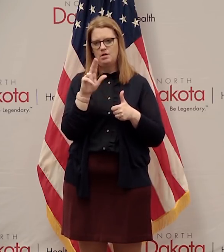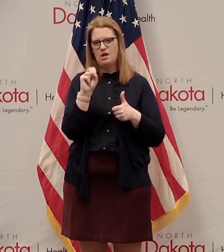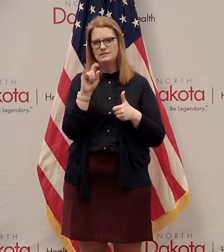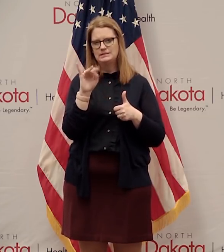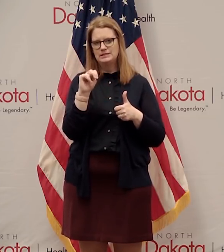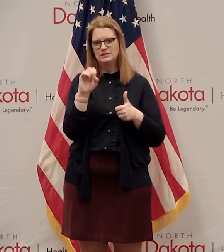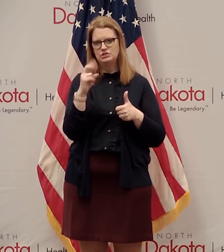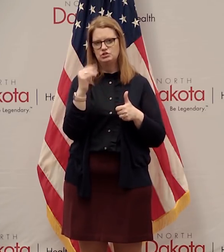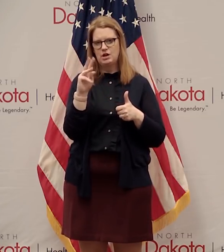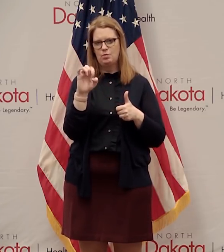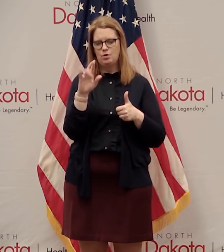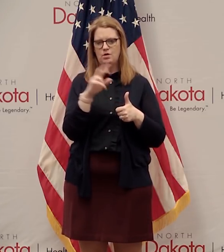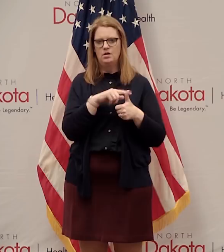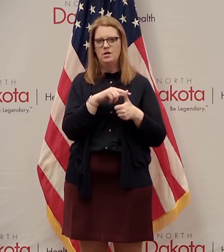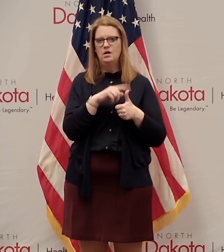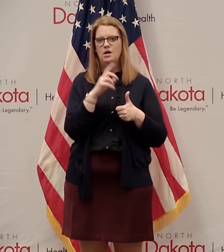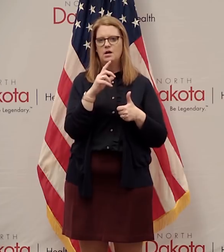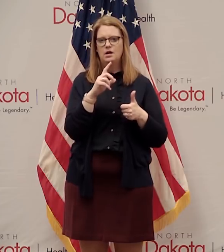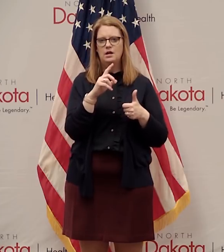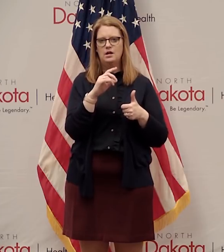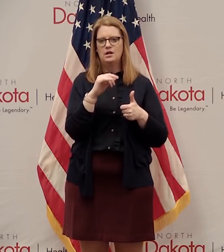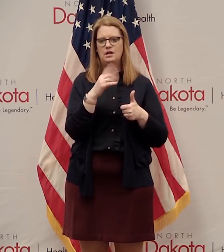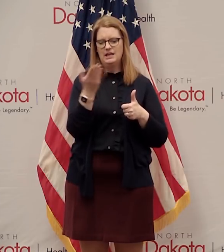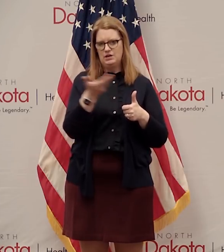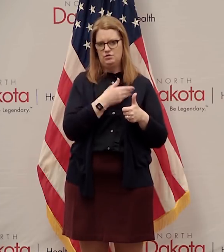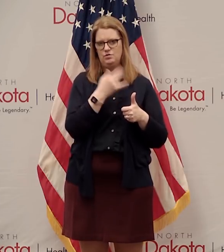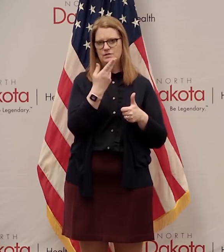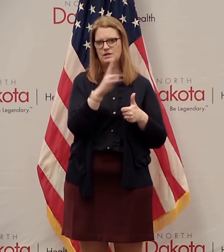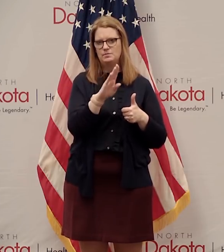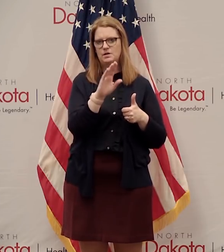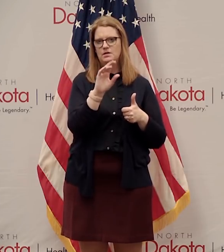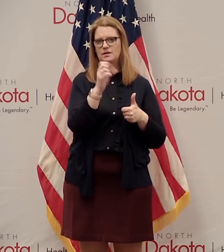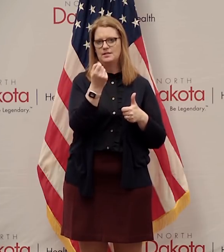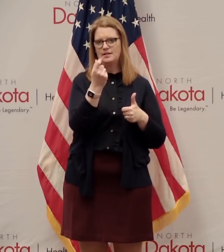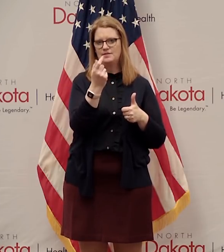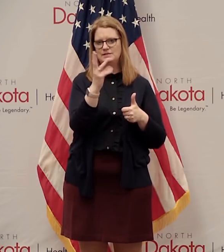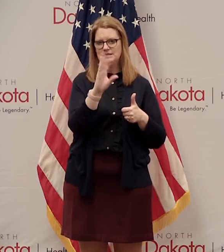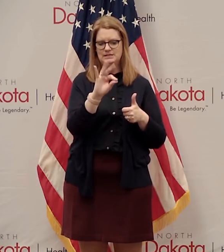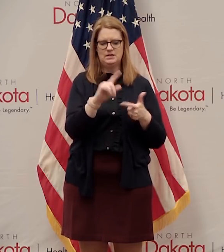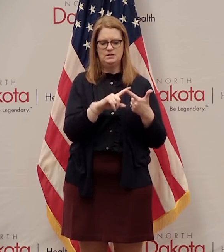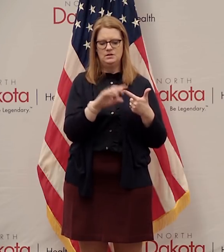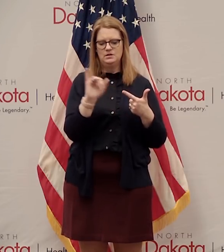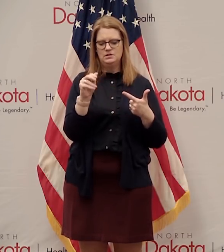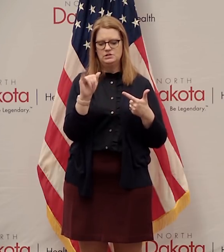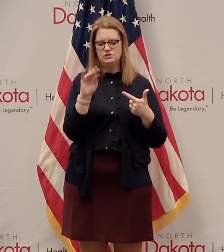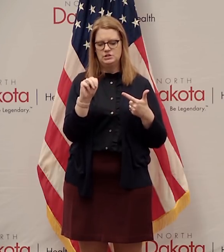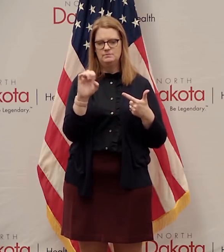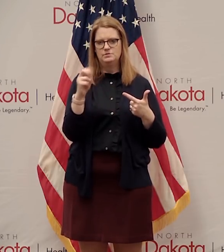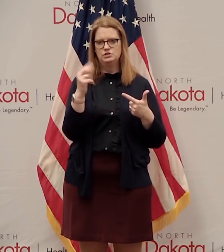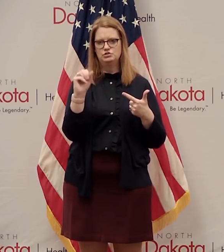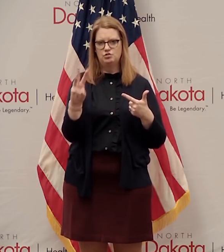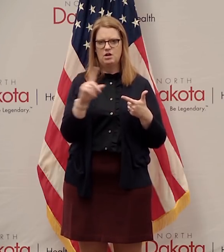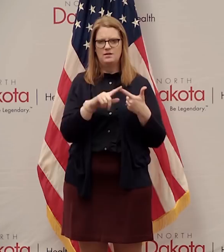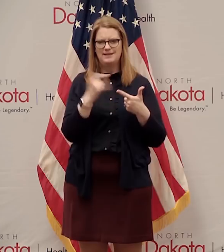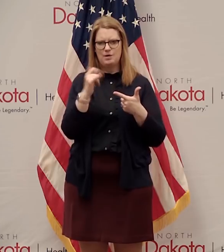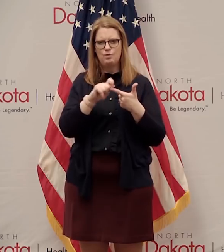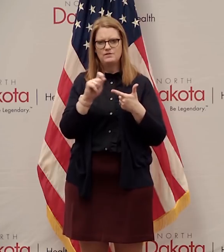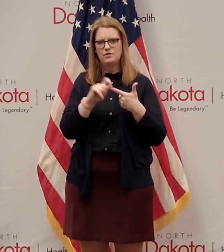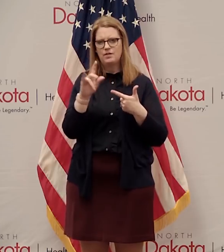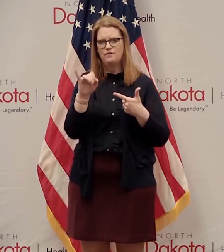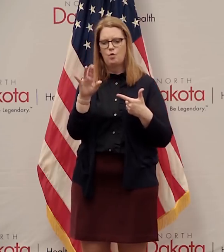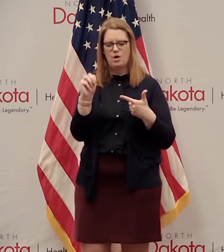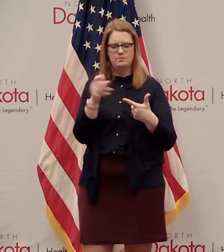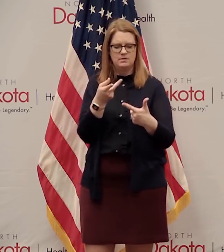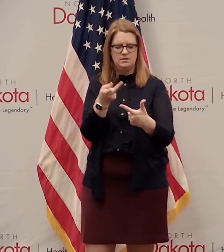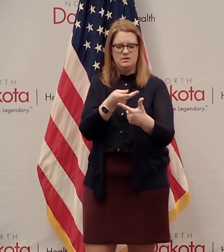Schauer of West Fargo, who introduced House Bill 1169, and former broadcast journalist Jim Shaw, now a columnist for the Forum. They were